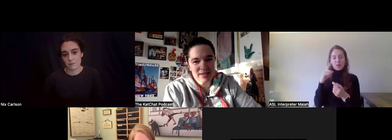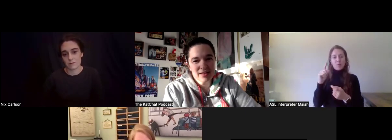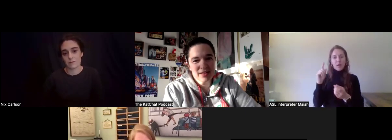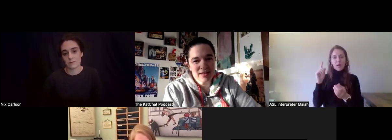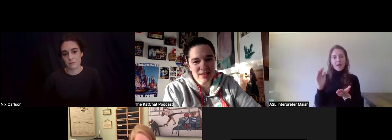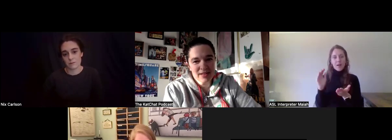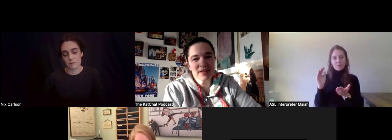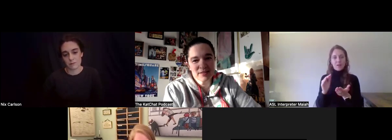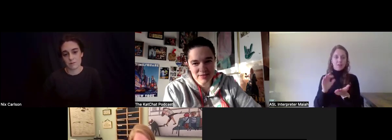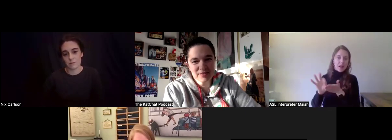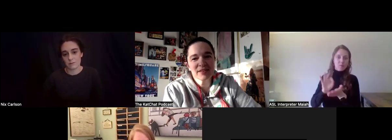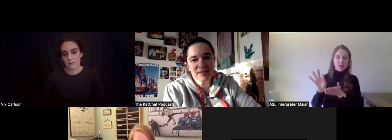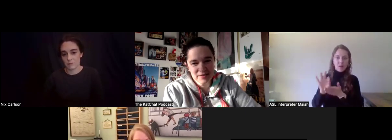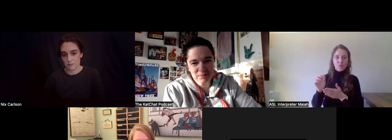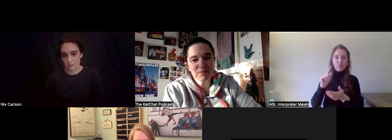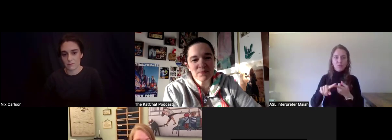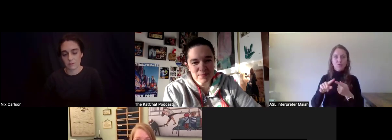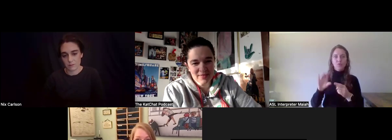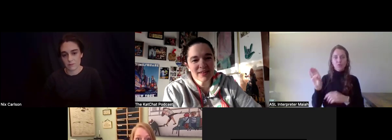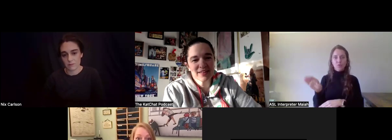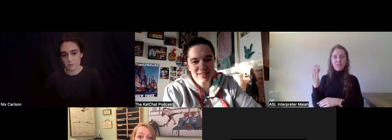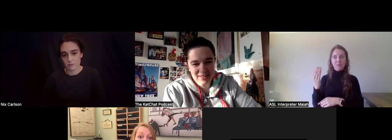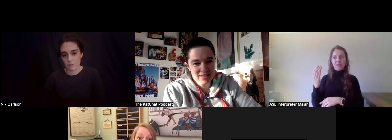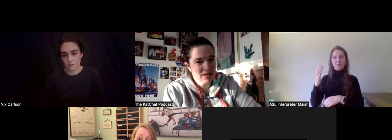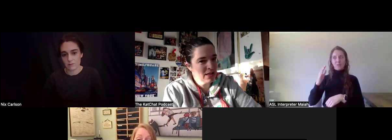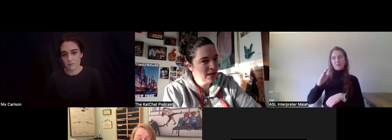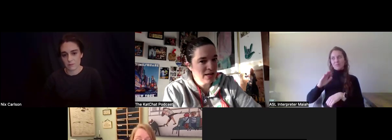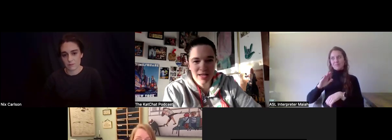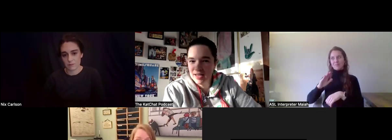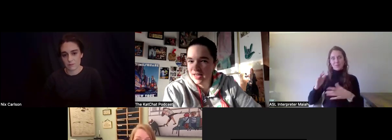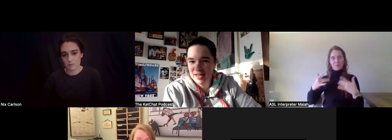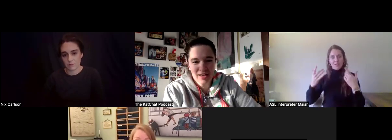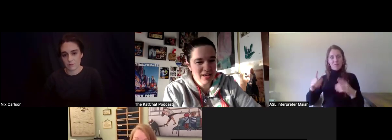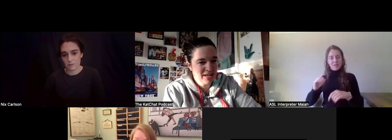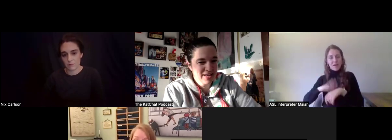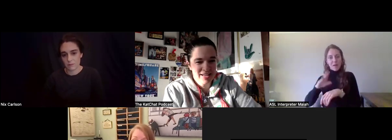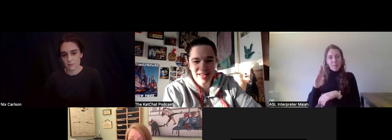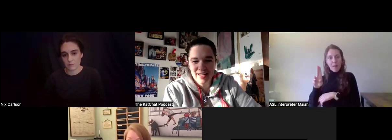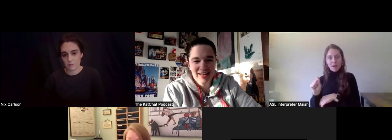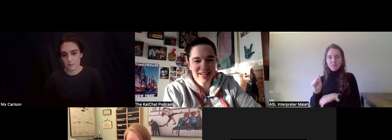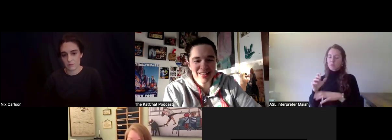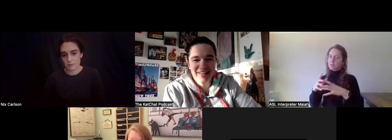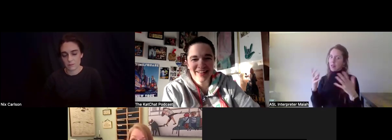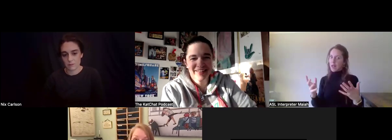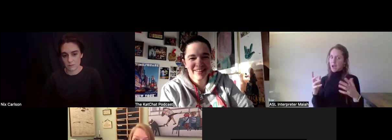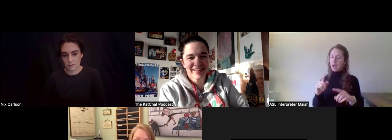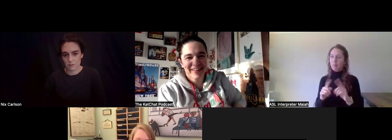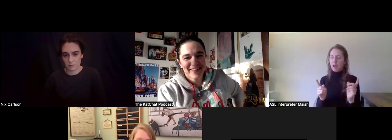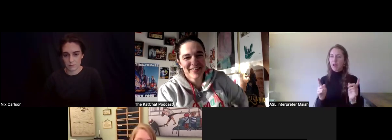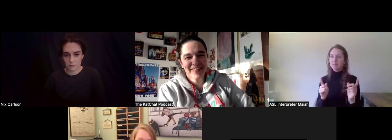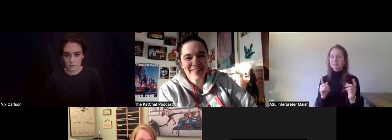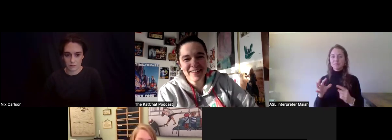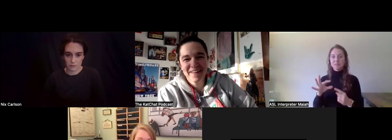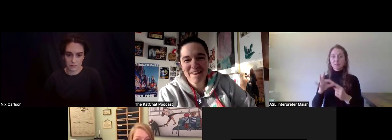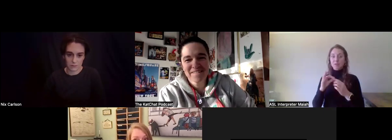tour on bus. I don't know if we're going to do that again or not because it was a lot. But we're going to do some special stuff for